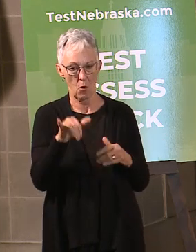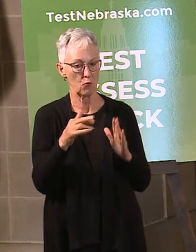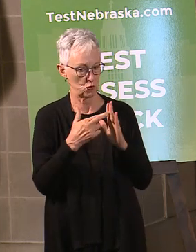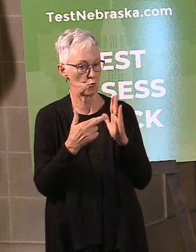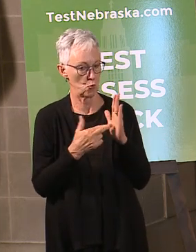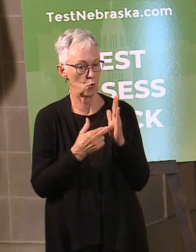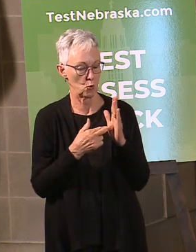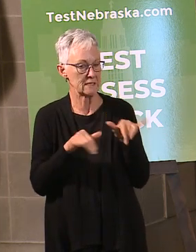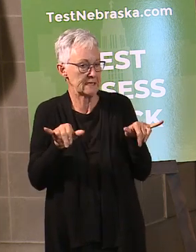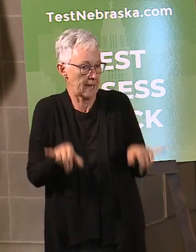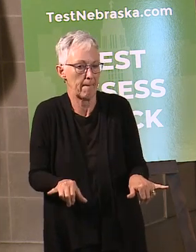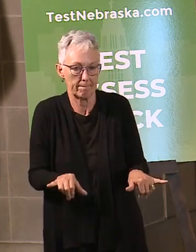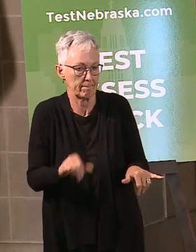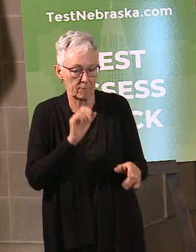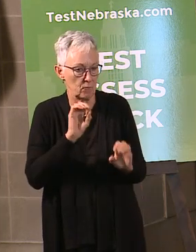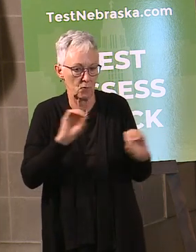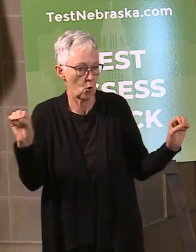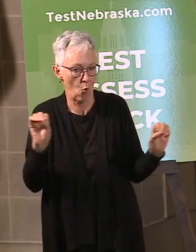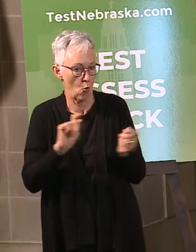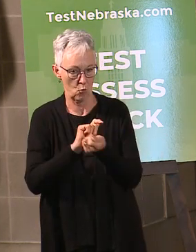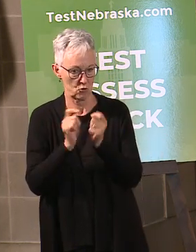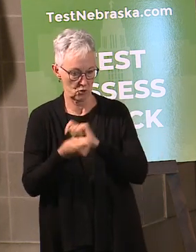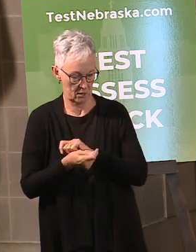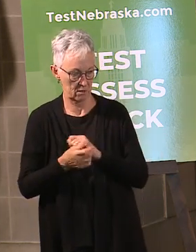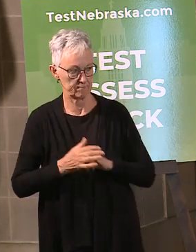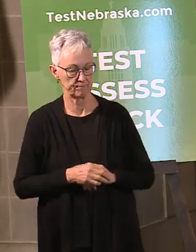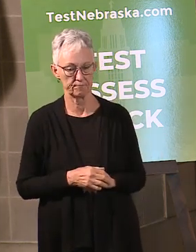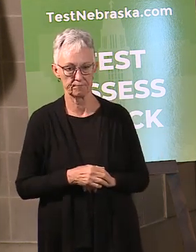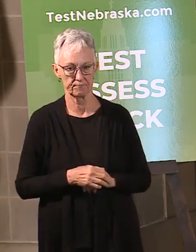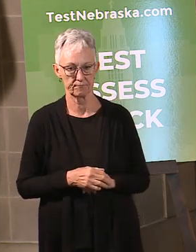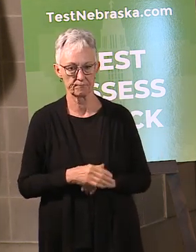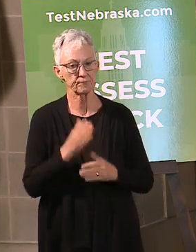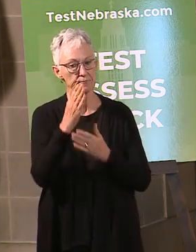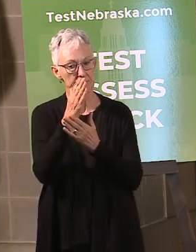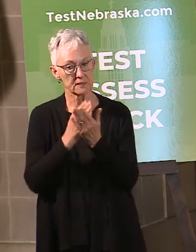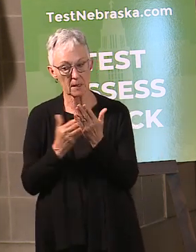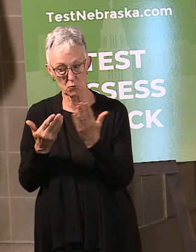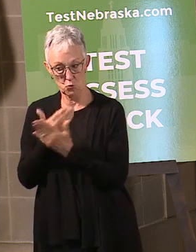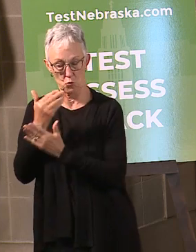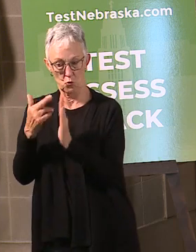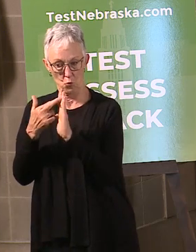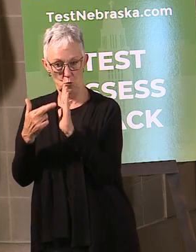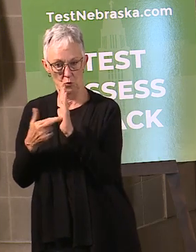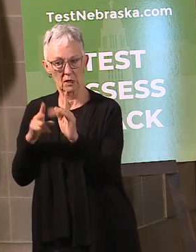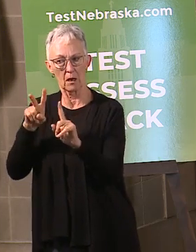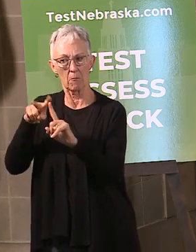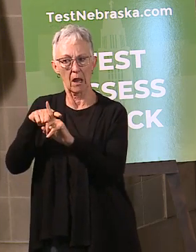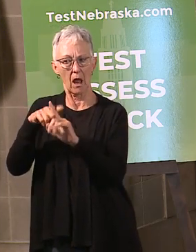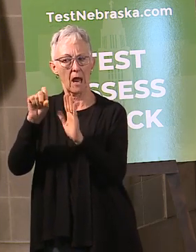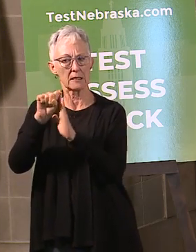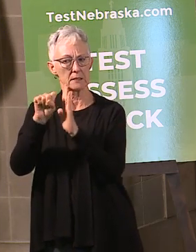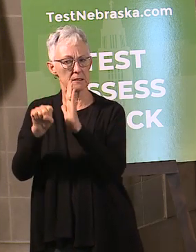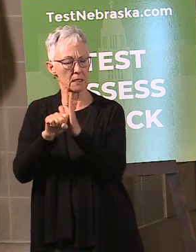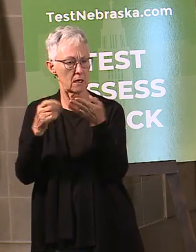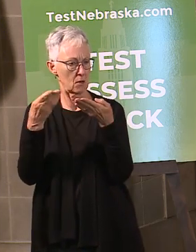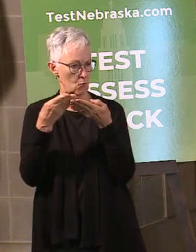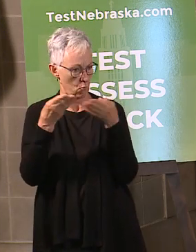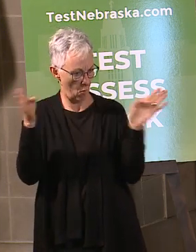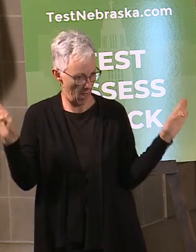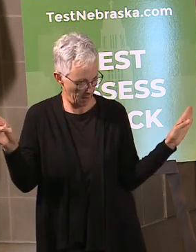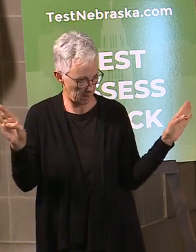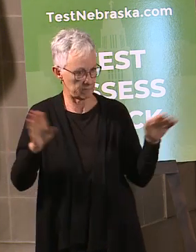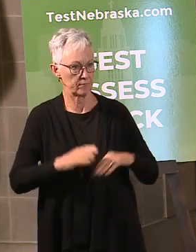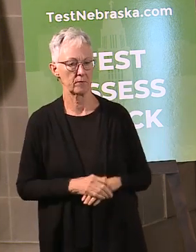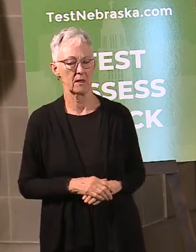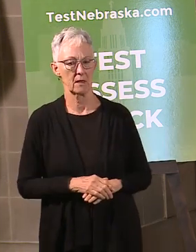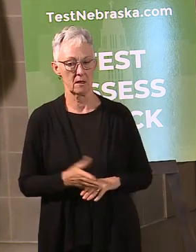got a couple of things that will be statewide. So, for example, we've got, one of the things we had was a travel